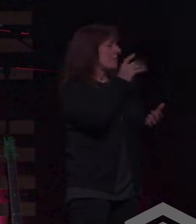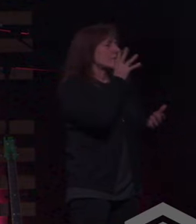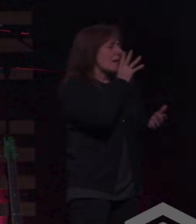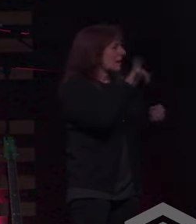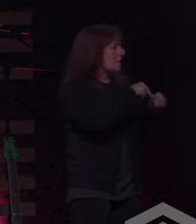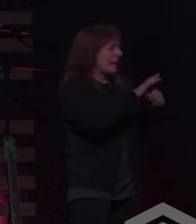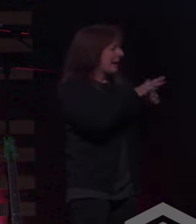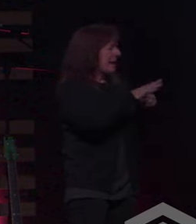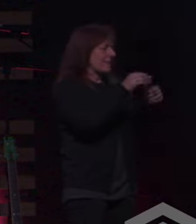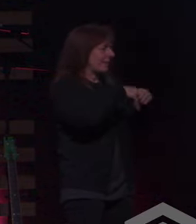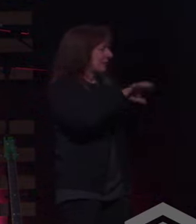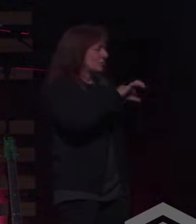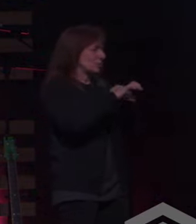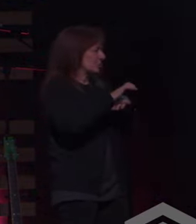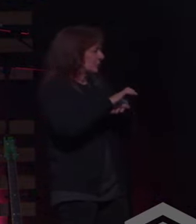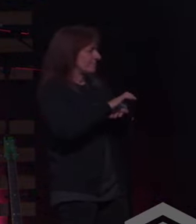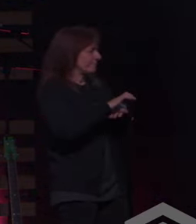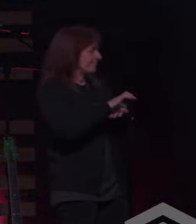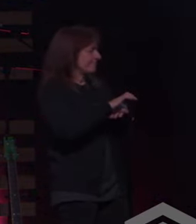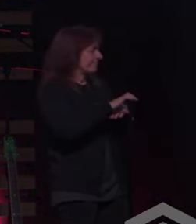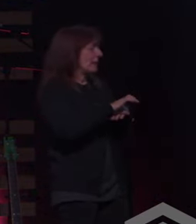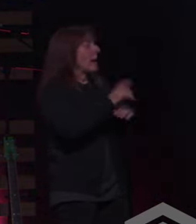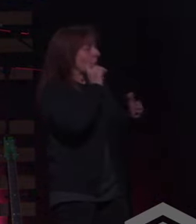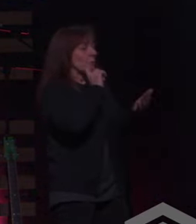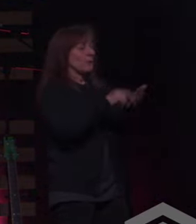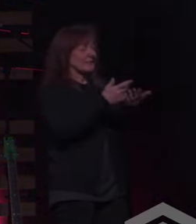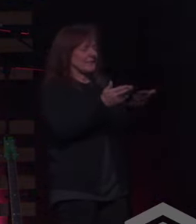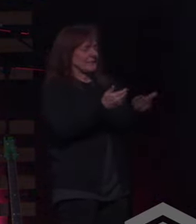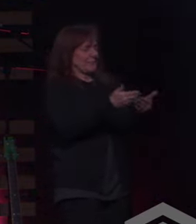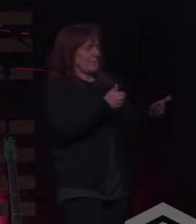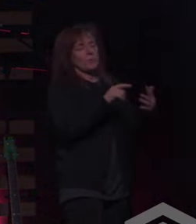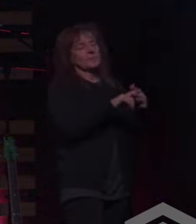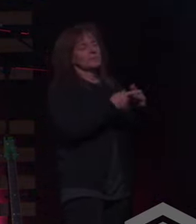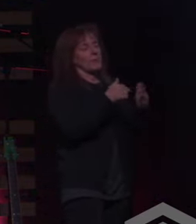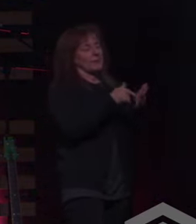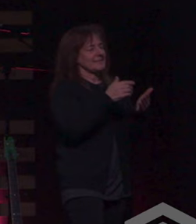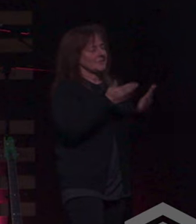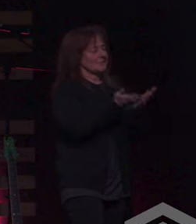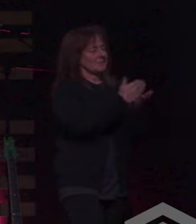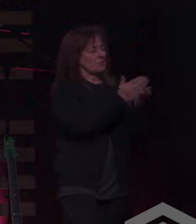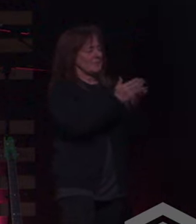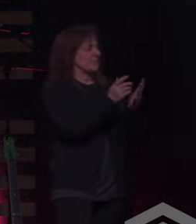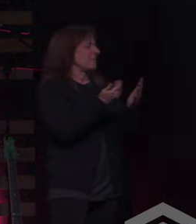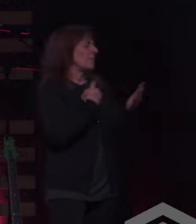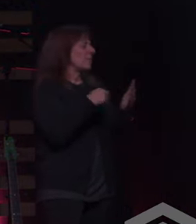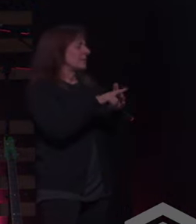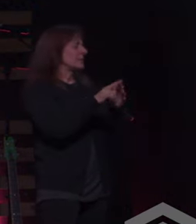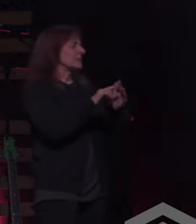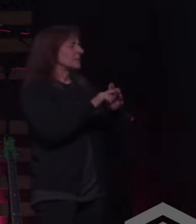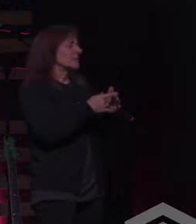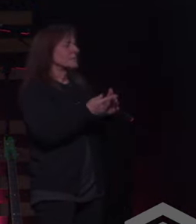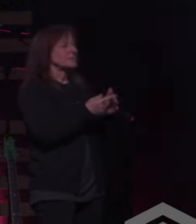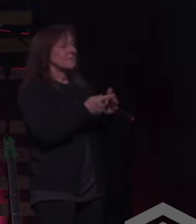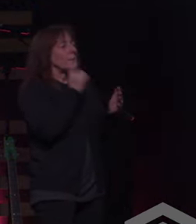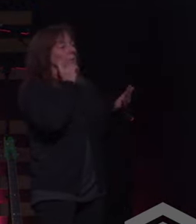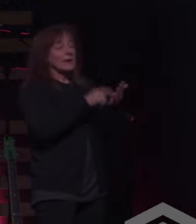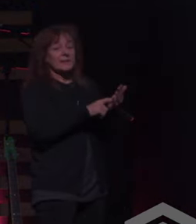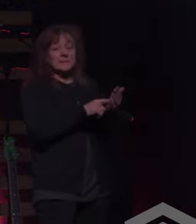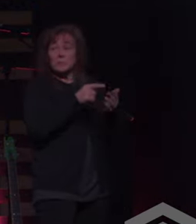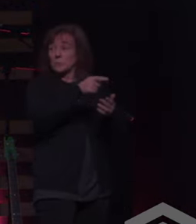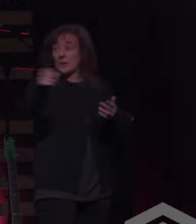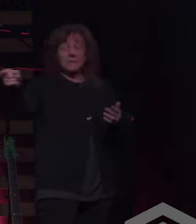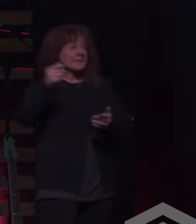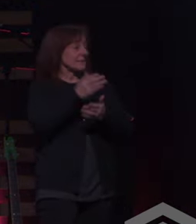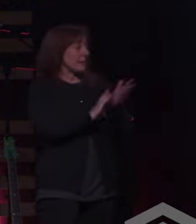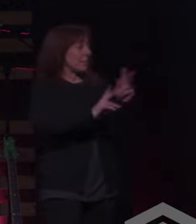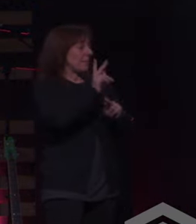that enough in the church. And I want to recognize some things before we get into this series, before we get started. I want to recognize that there are people